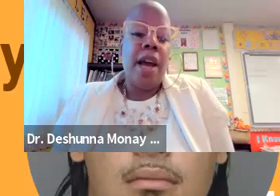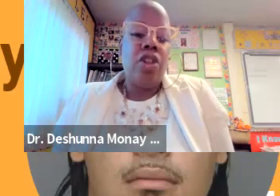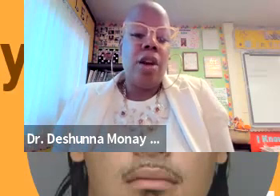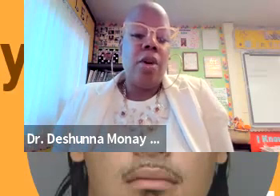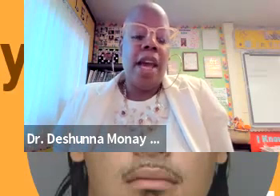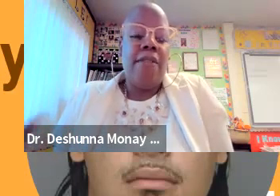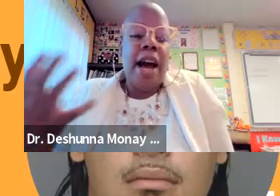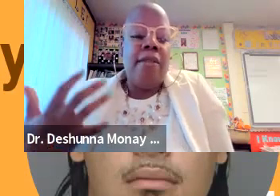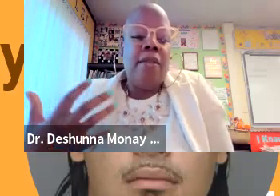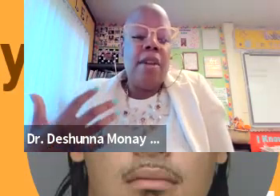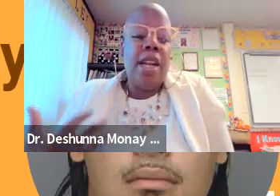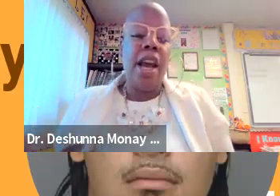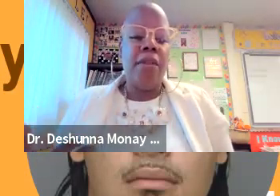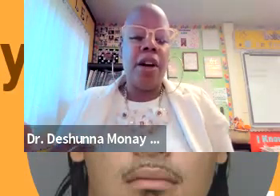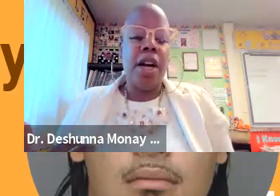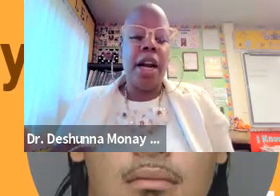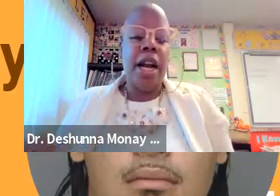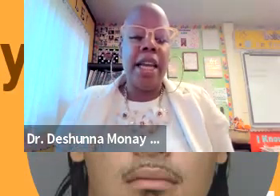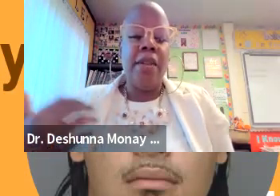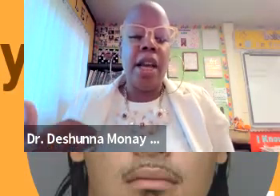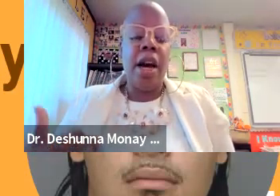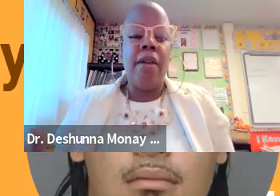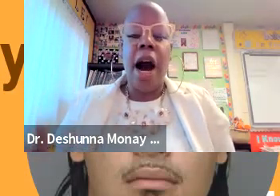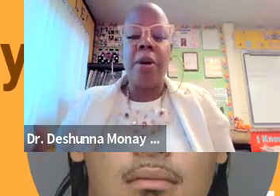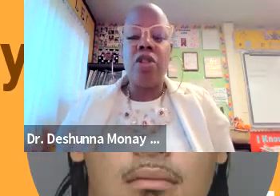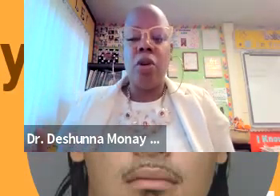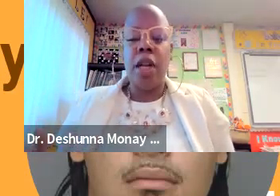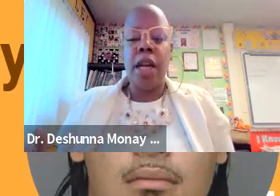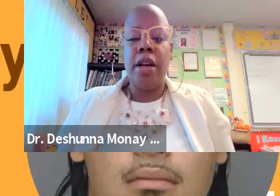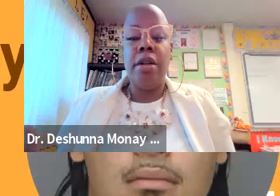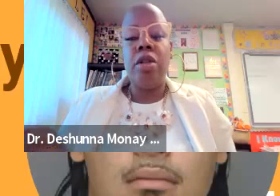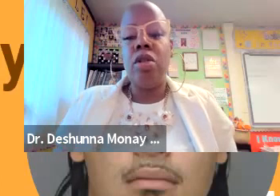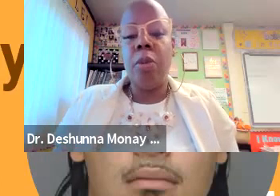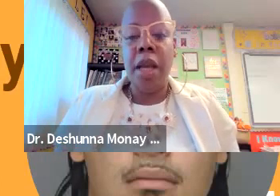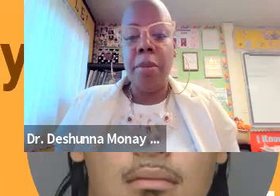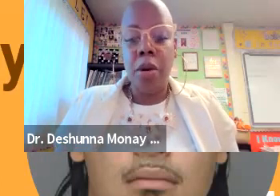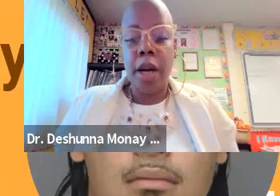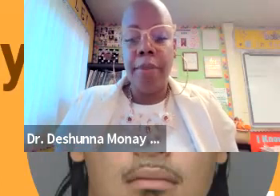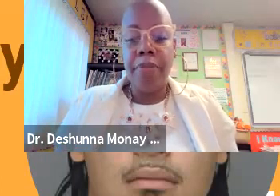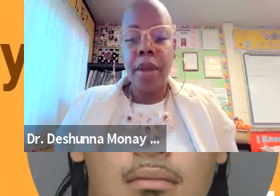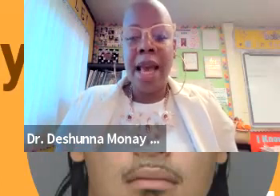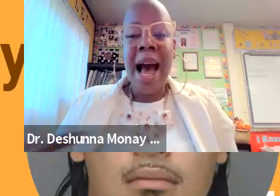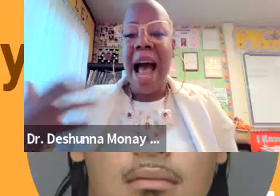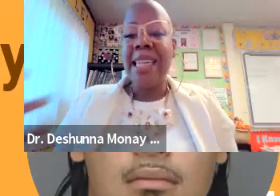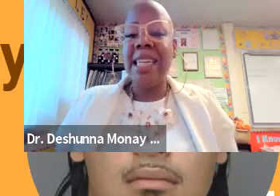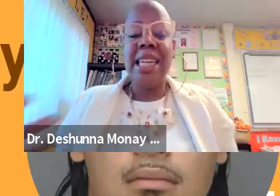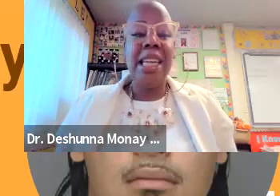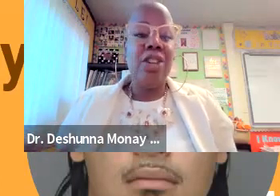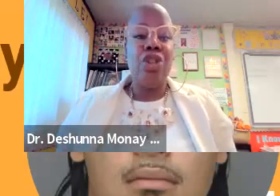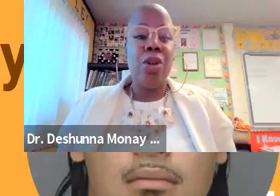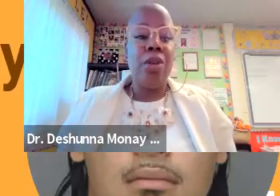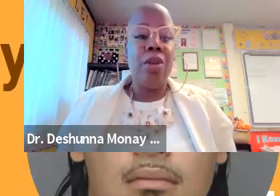a professional if I'm never giving an opportunity to be employed.